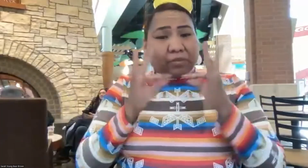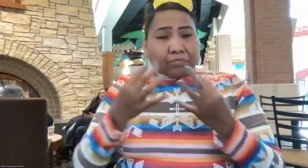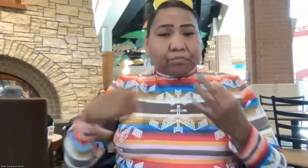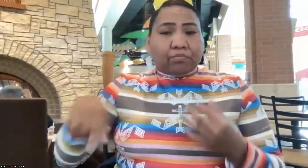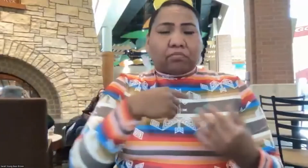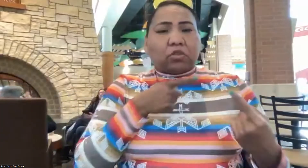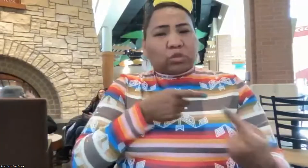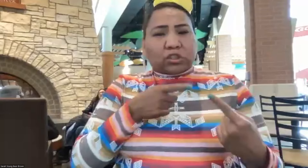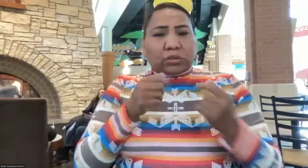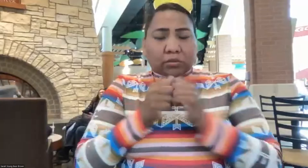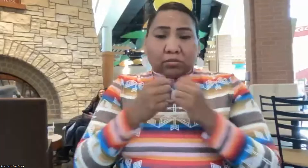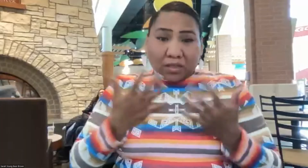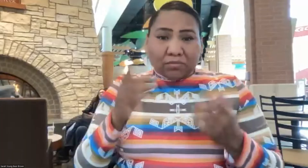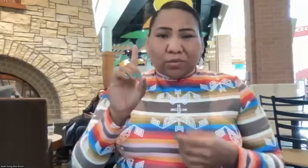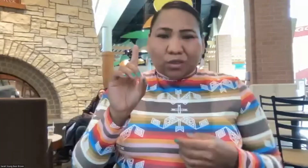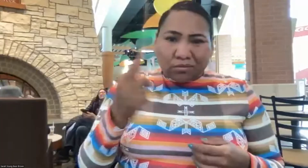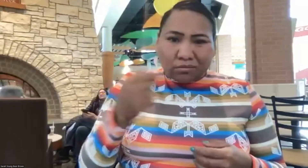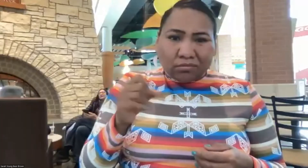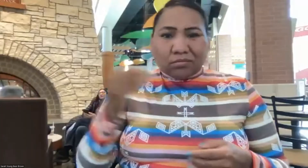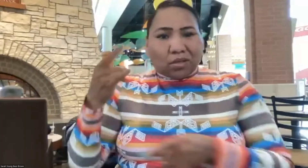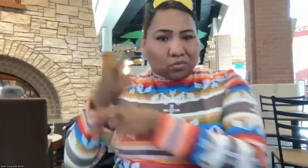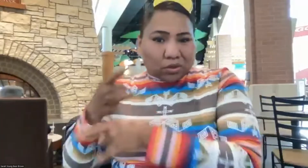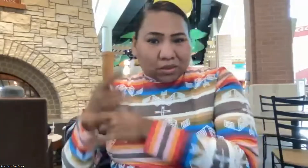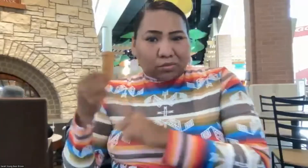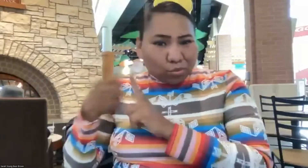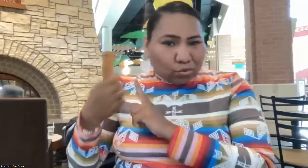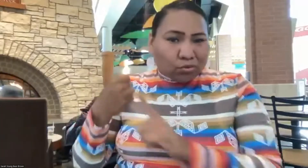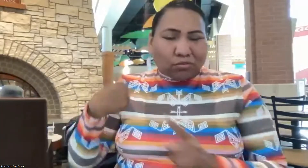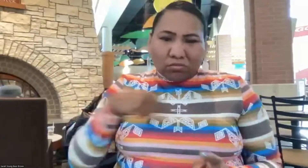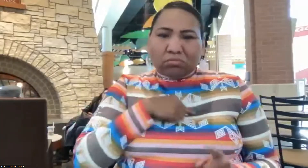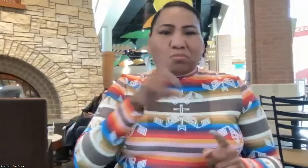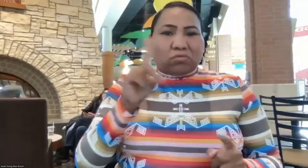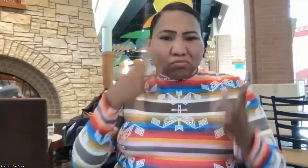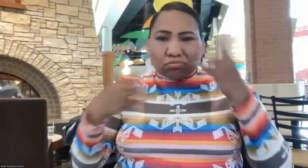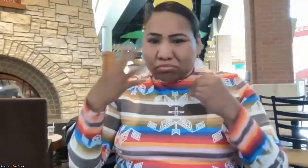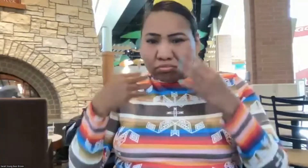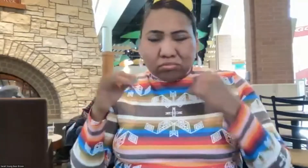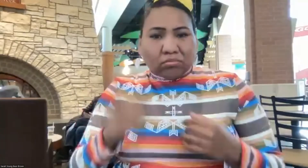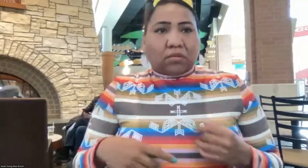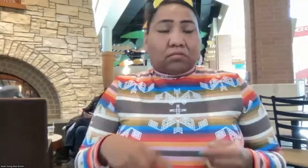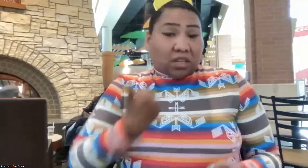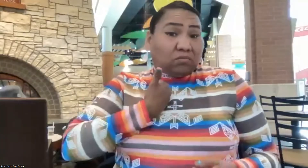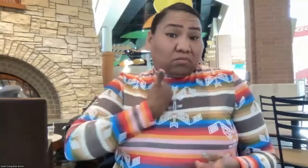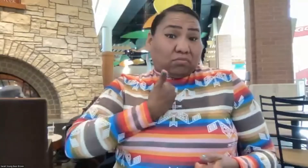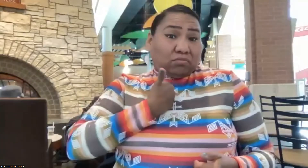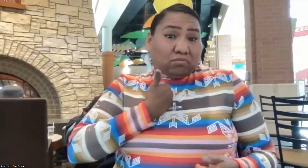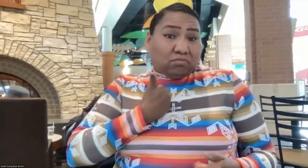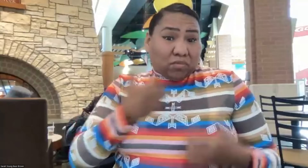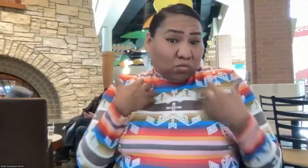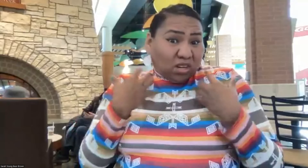Indigenous people across the United States are struggling with drugs, alcohol,